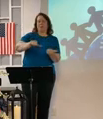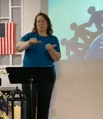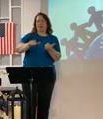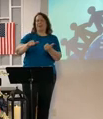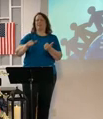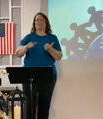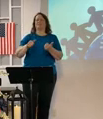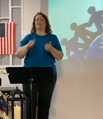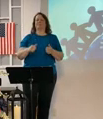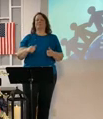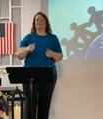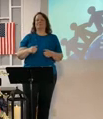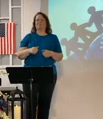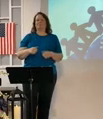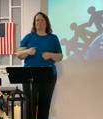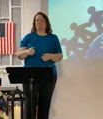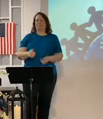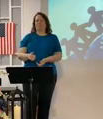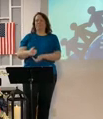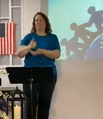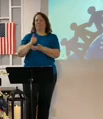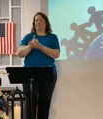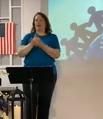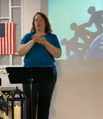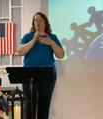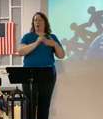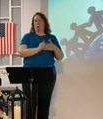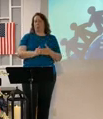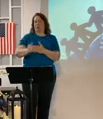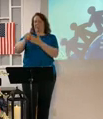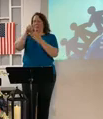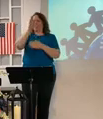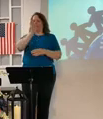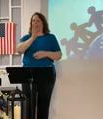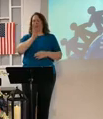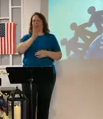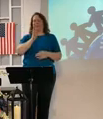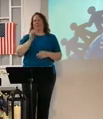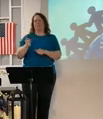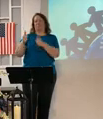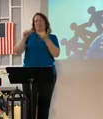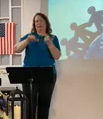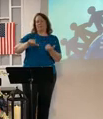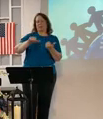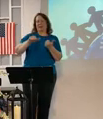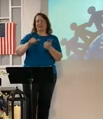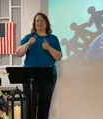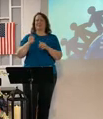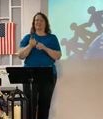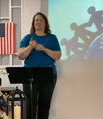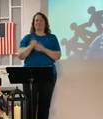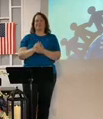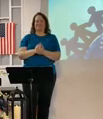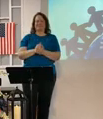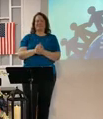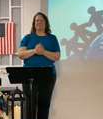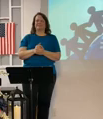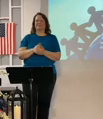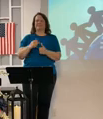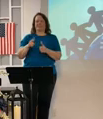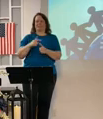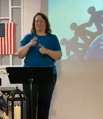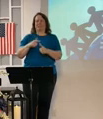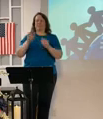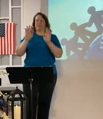God talked to her through me. She gave her heart to Christ, and today she's being baptized. And so he got to see that on his first Sunday